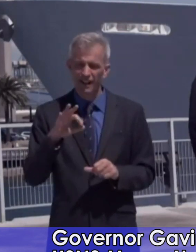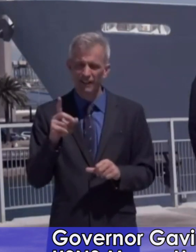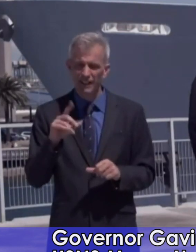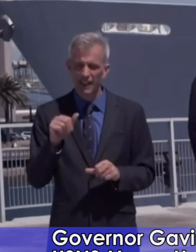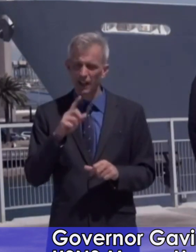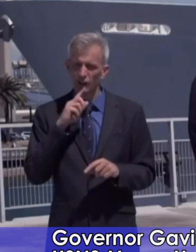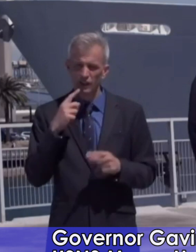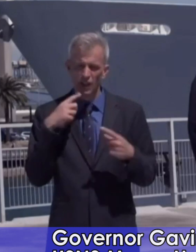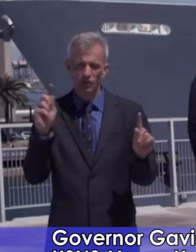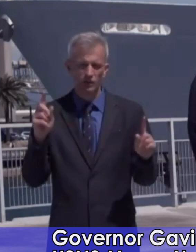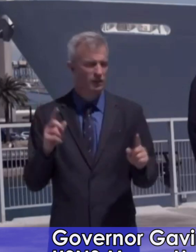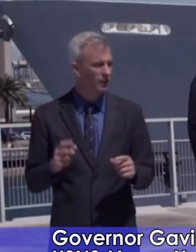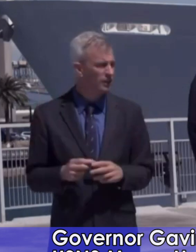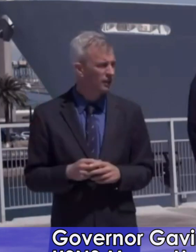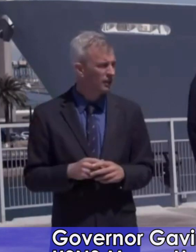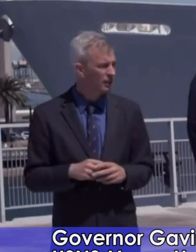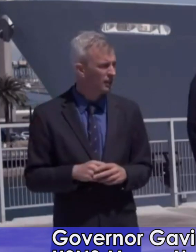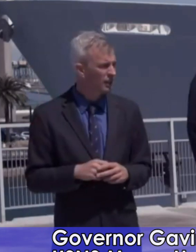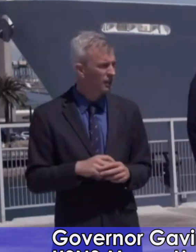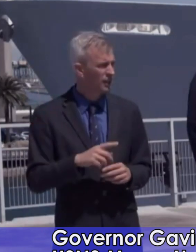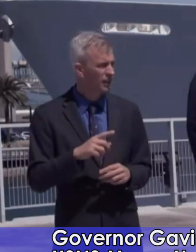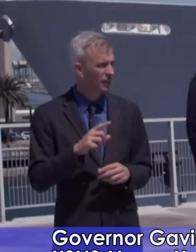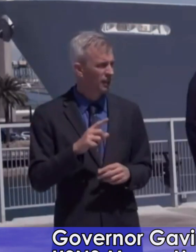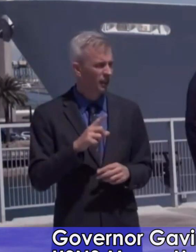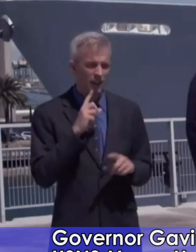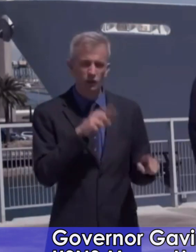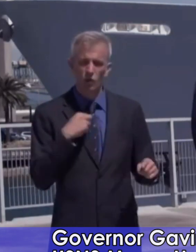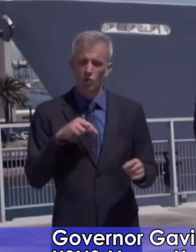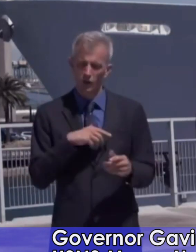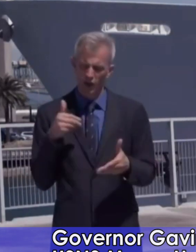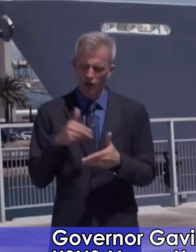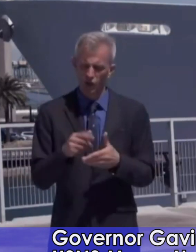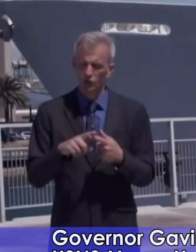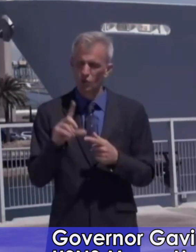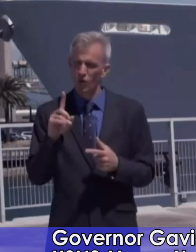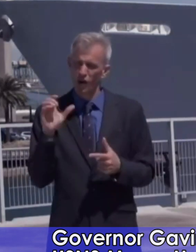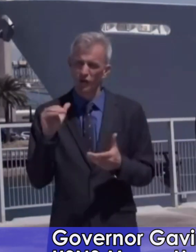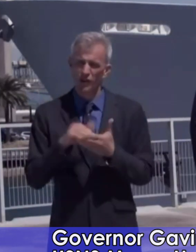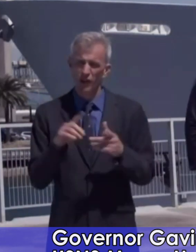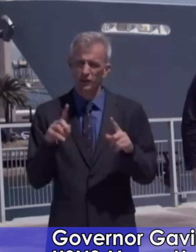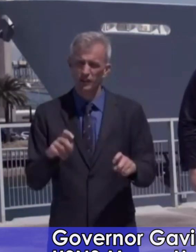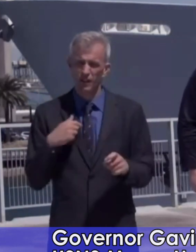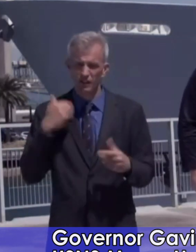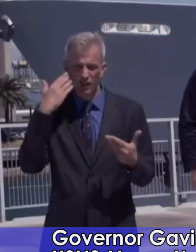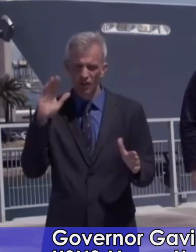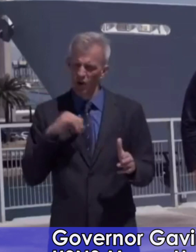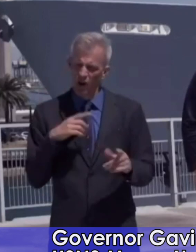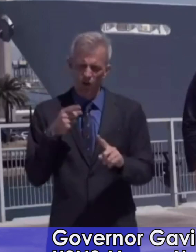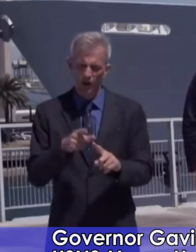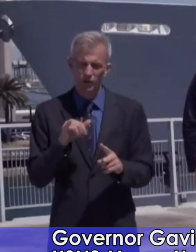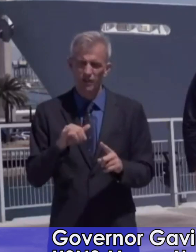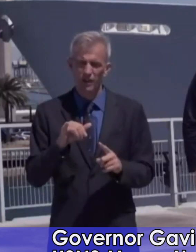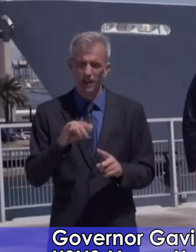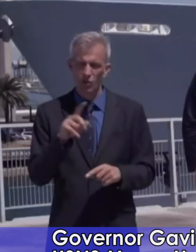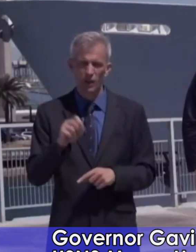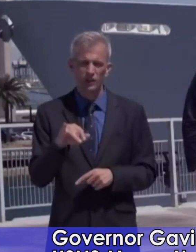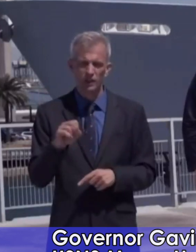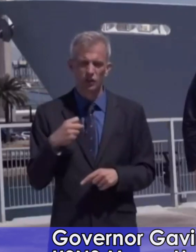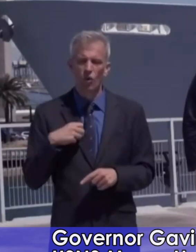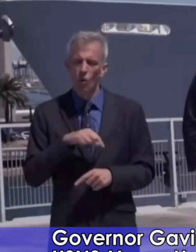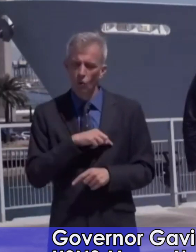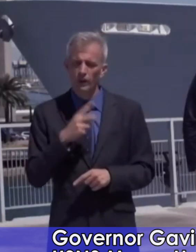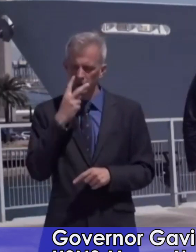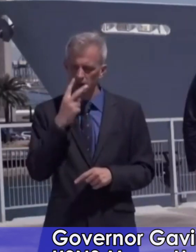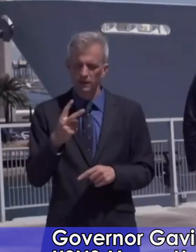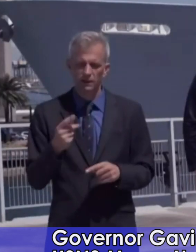Well, we're getting close to 100,000 tests. I don't know how accurate that question is. We are seeing a significant increase every day in the number of tests.